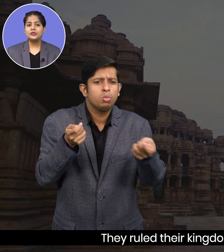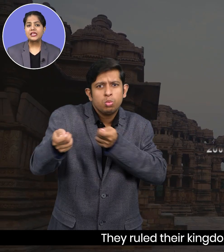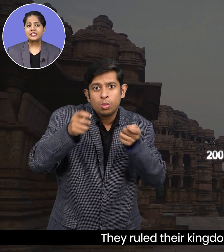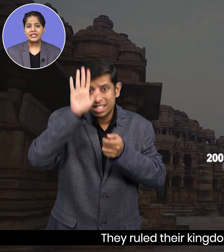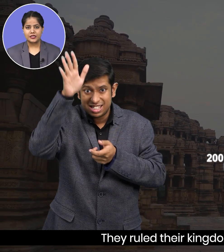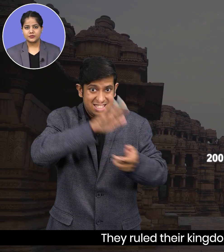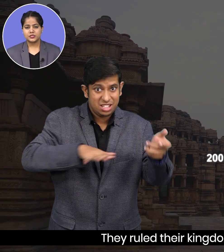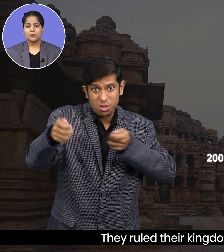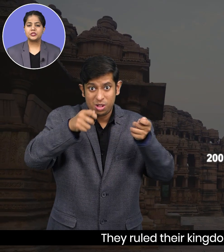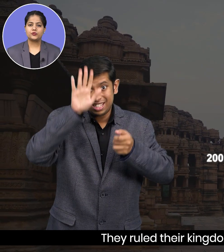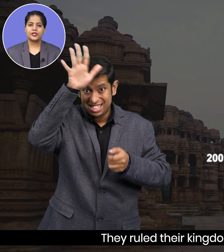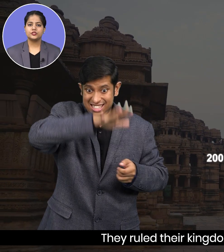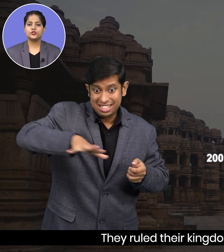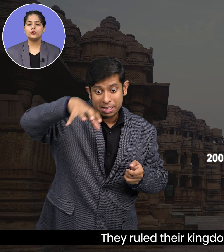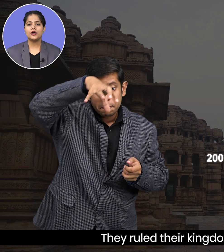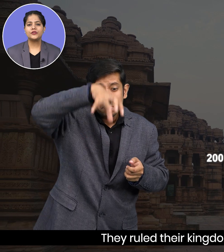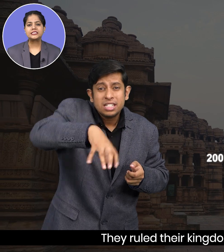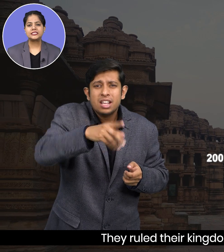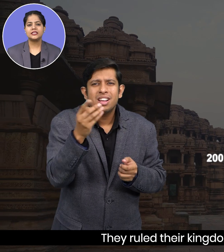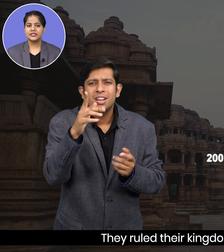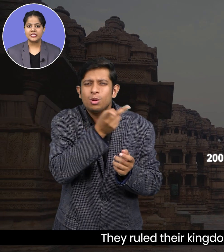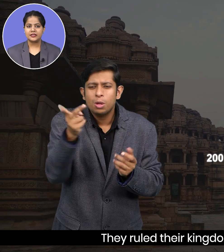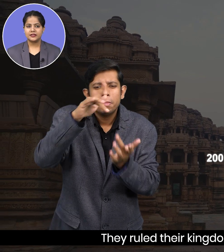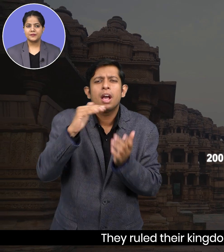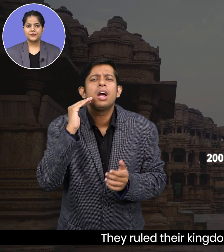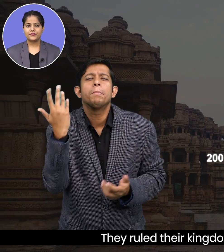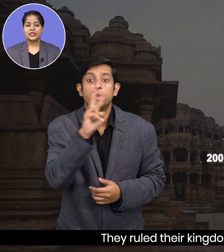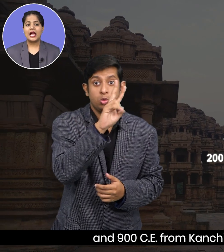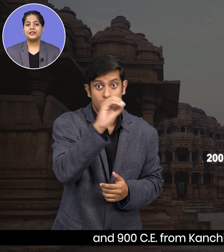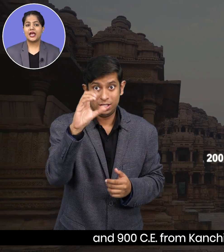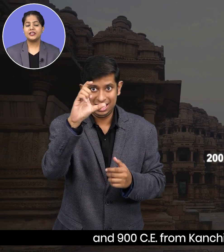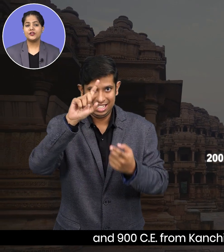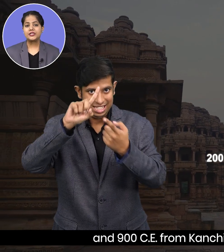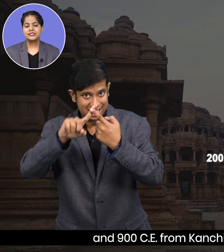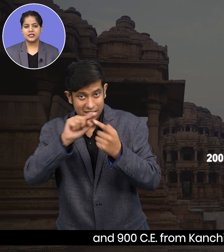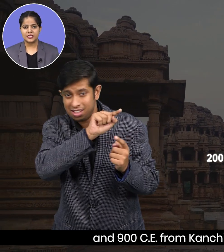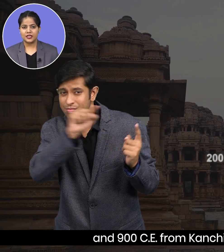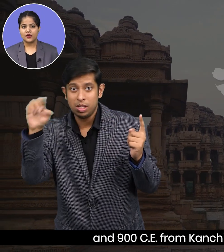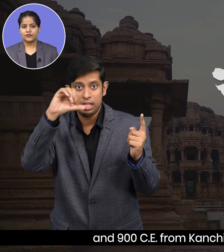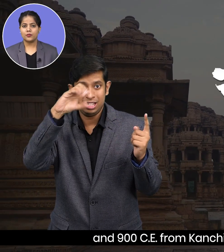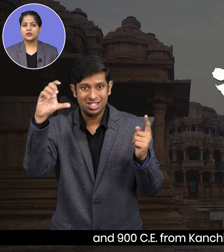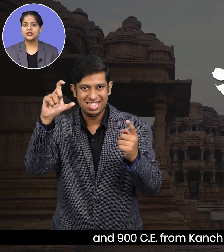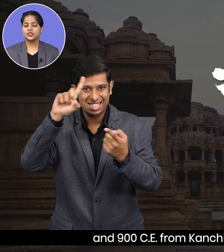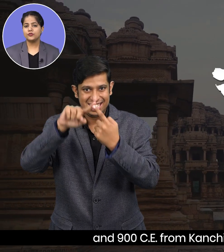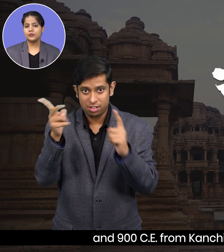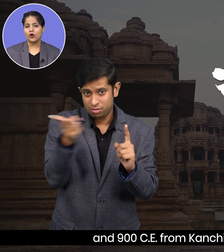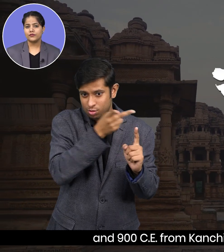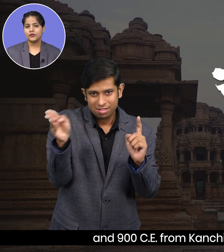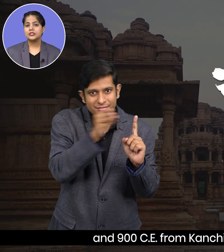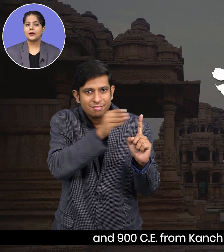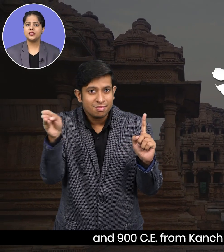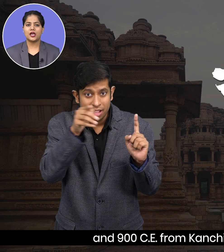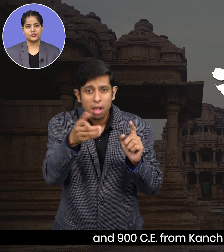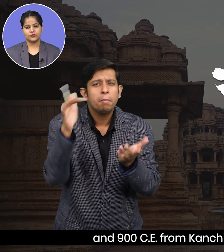They ruled their kingdoms between 200 CE and 900 CE from Kanchipuram